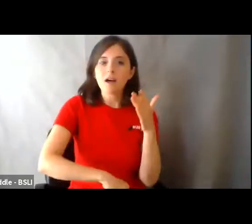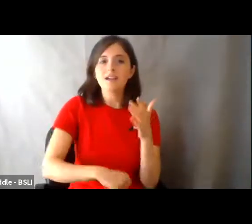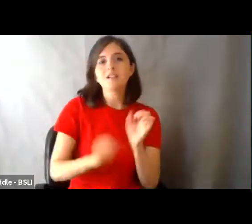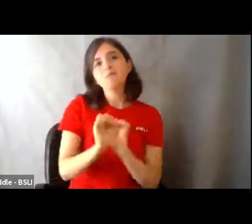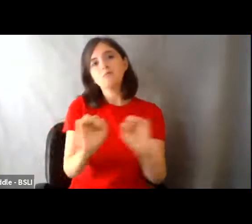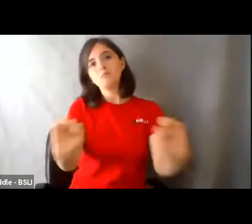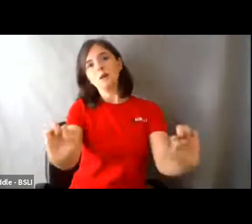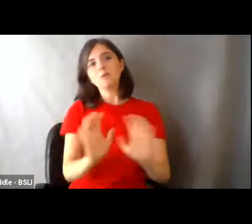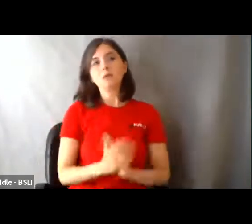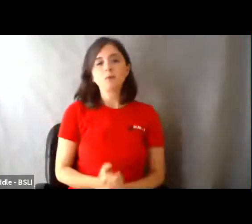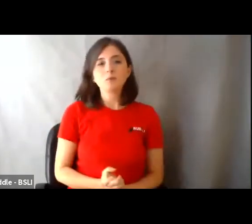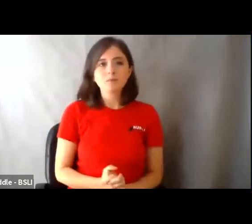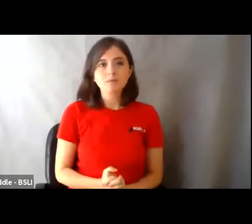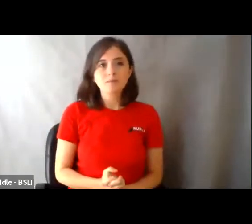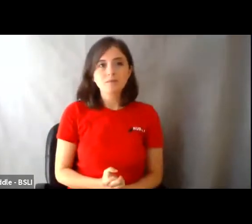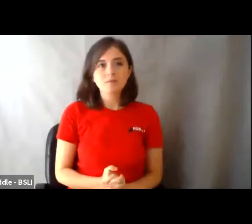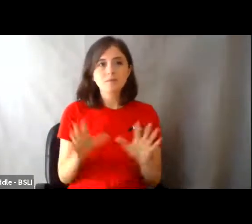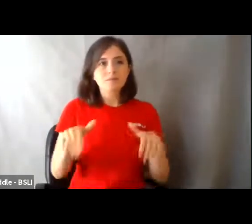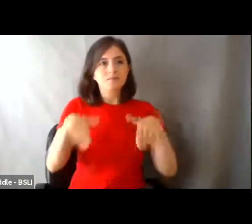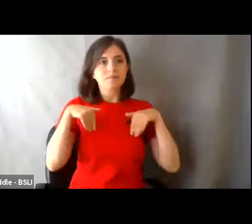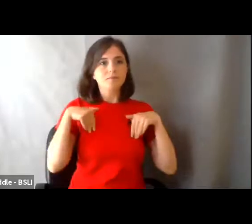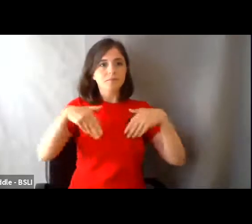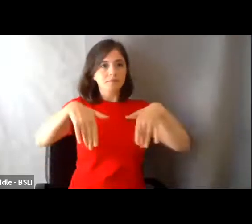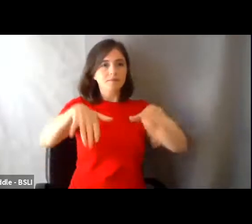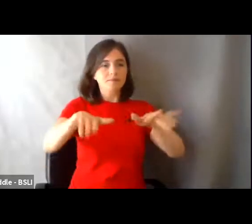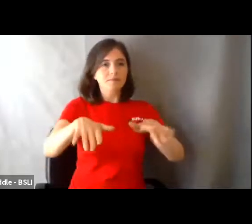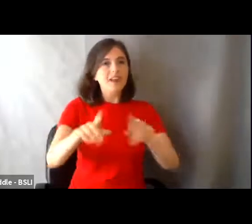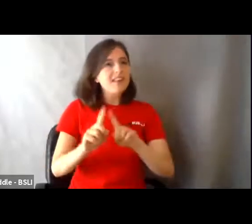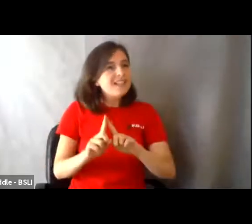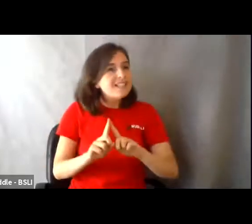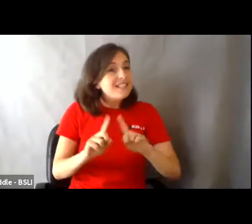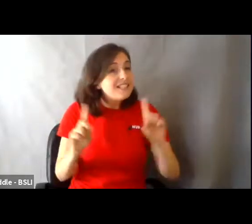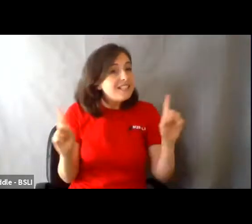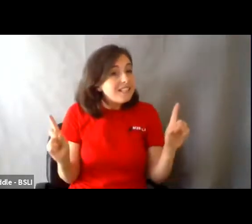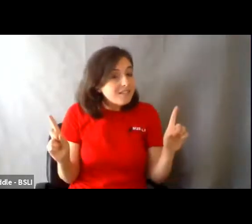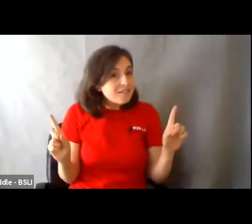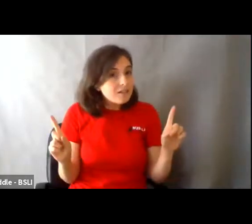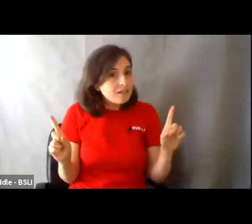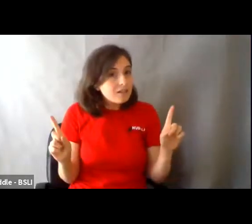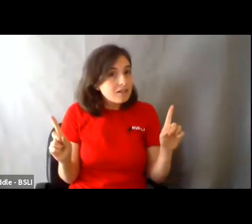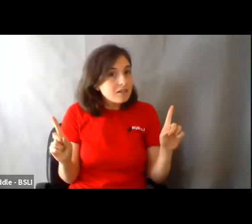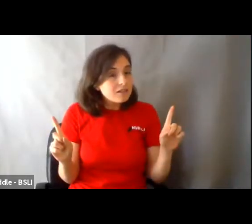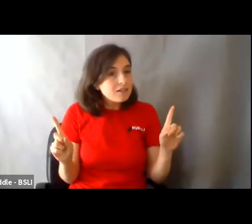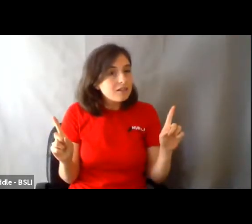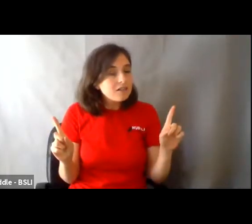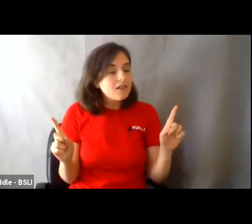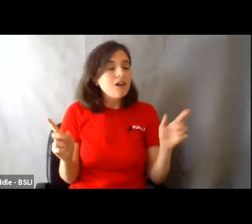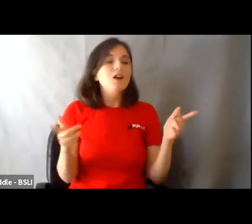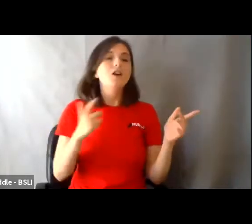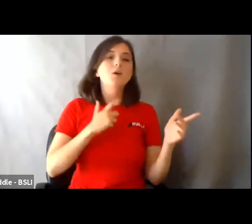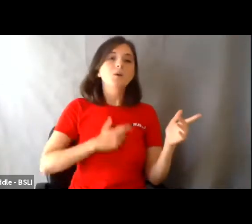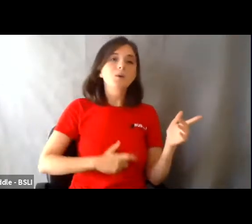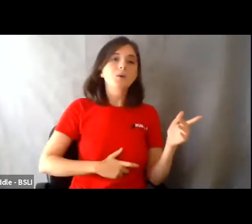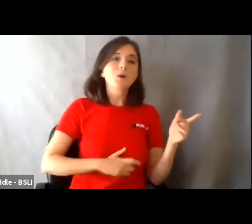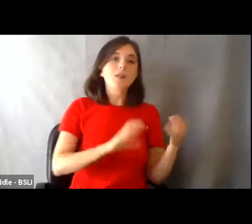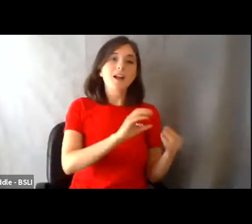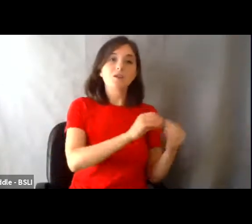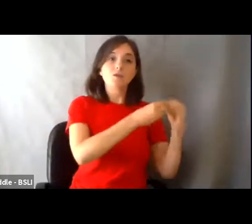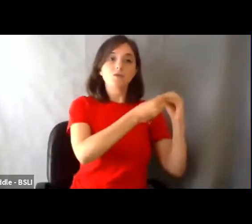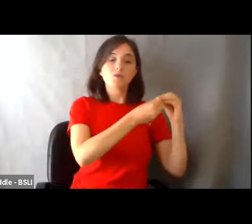going to say or do anything about that. That's a very different kind of subjectivity than the one that's